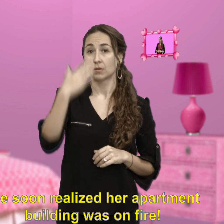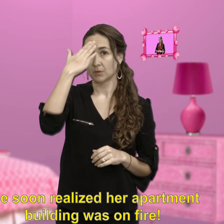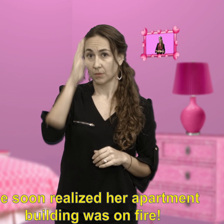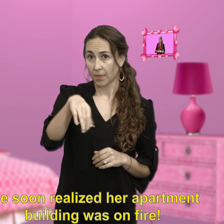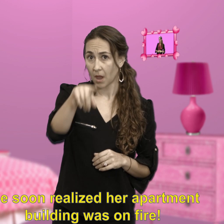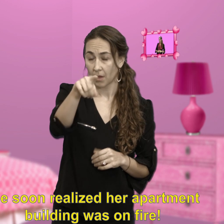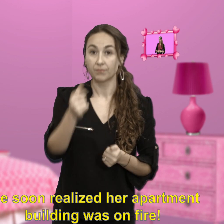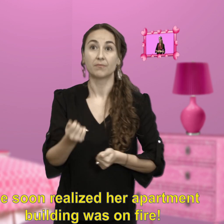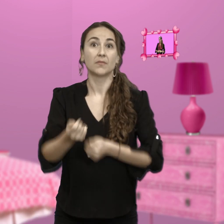on fire.